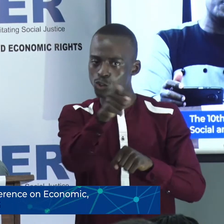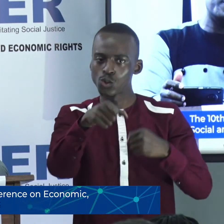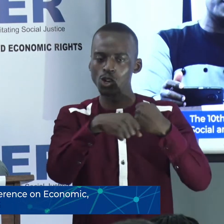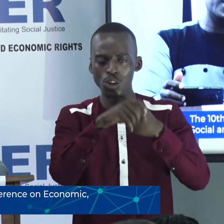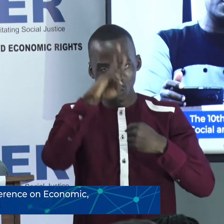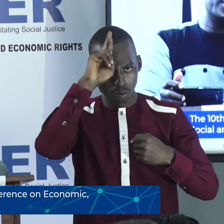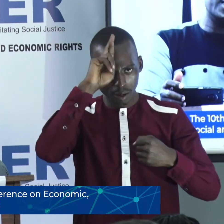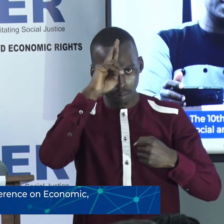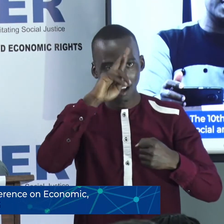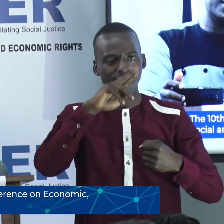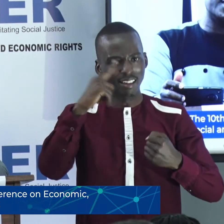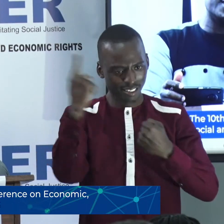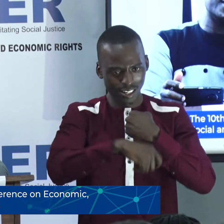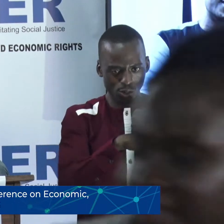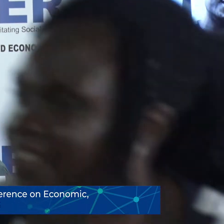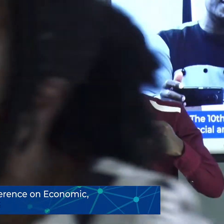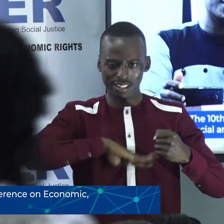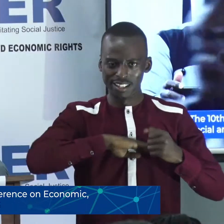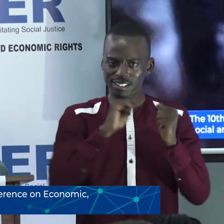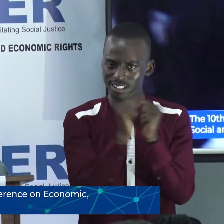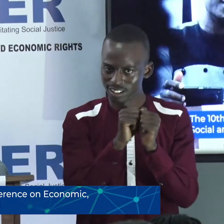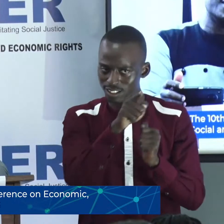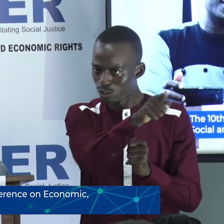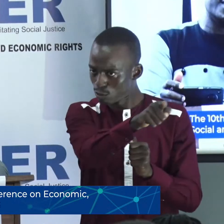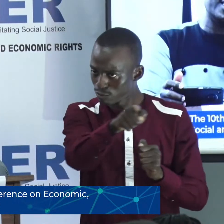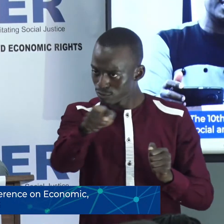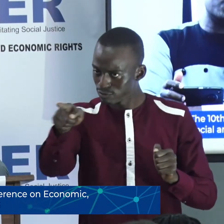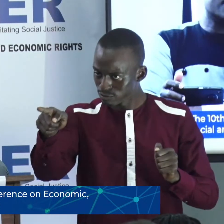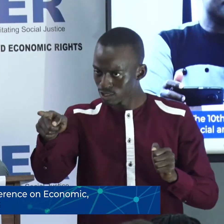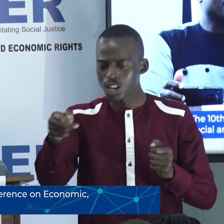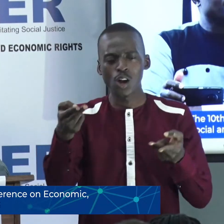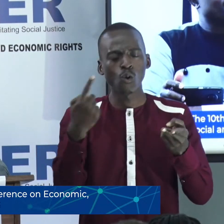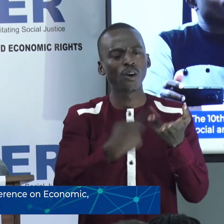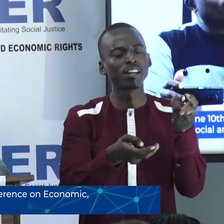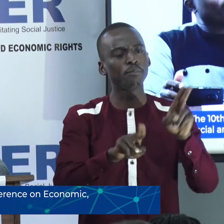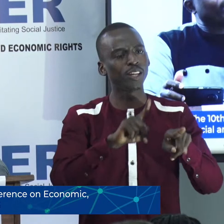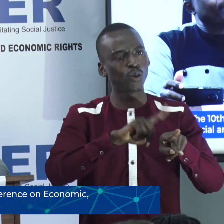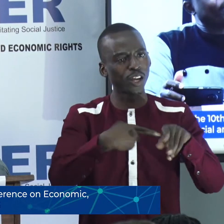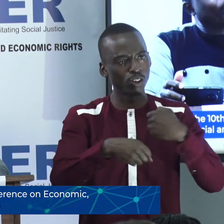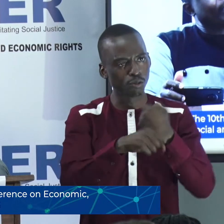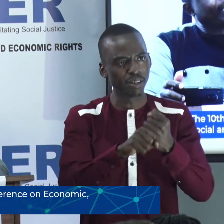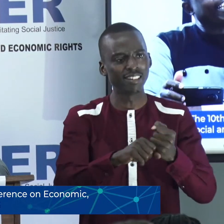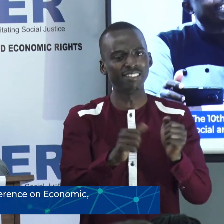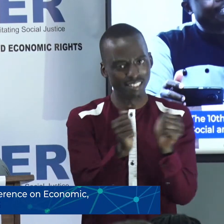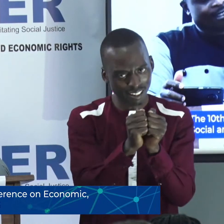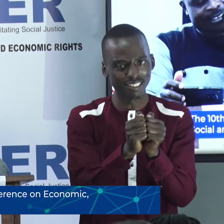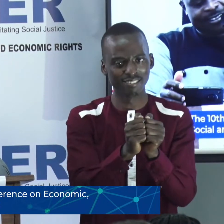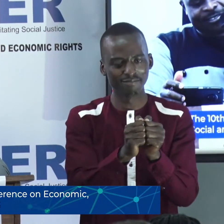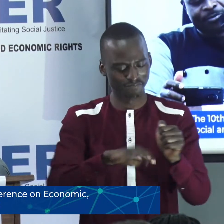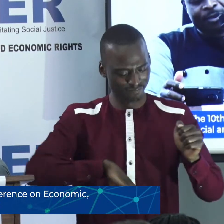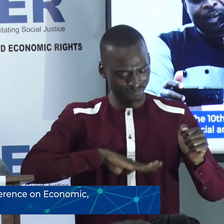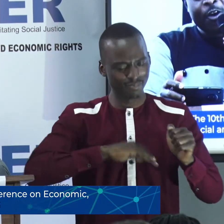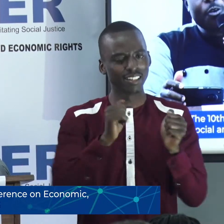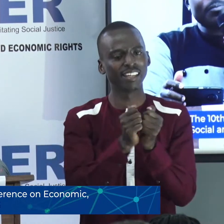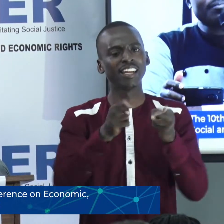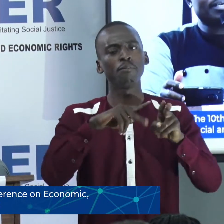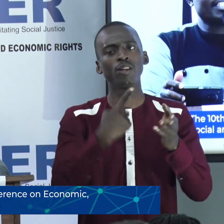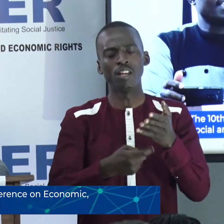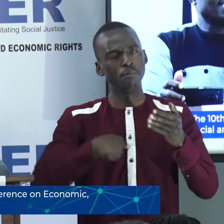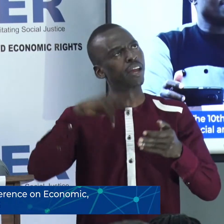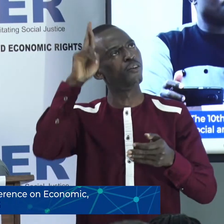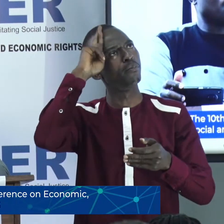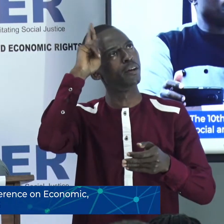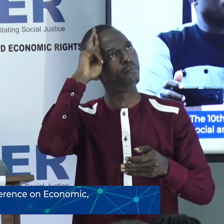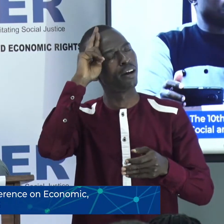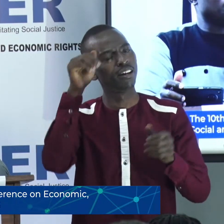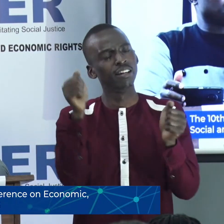You remember the day you made 10 years? 10 years. What happened when you turned 10 years? I will remember 10